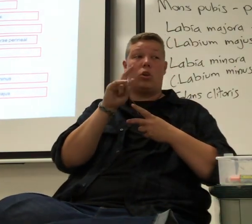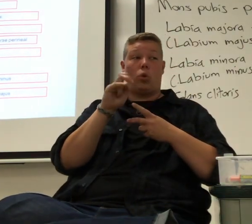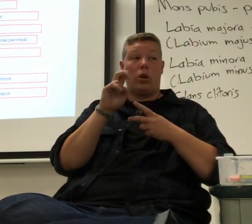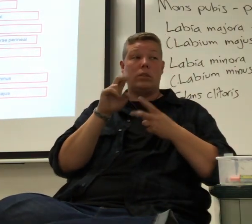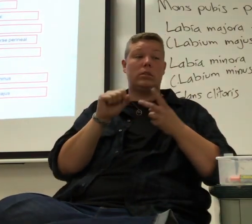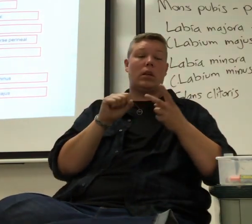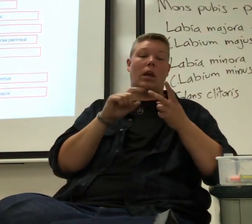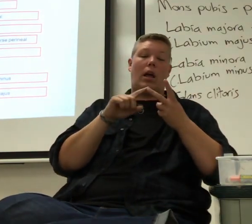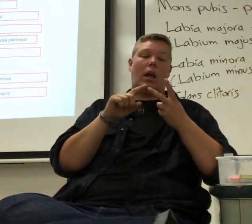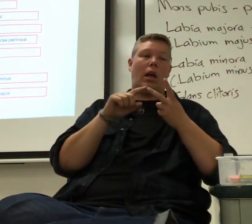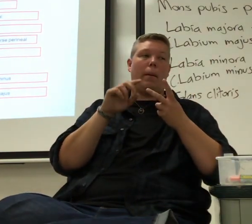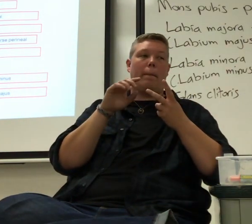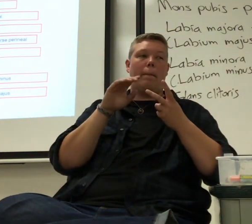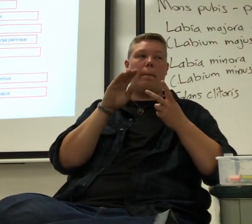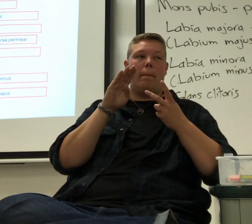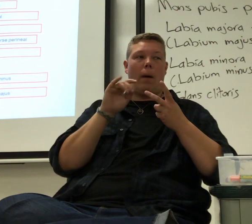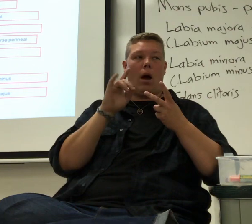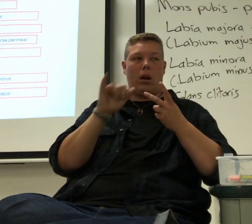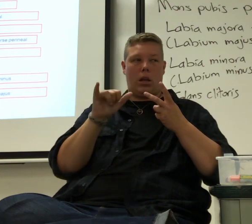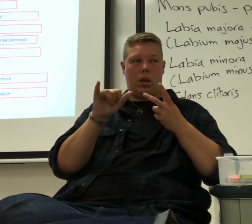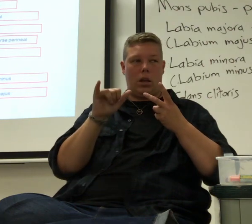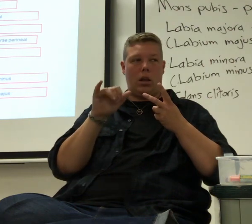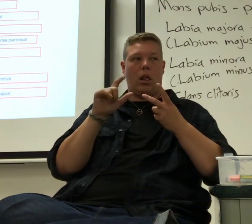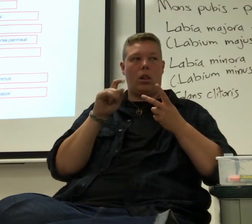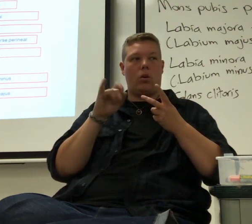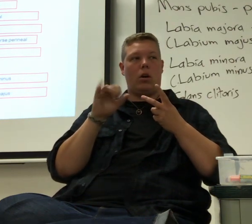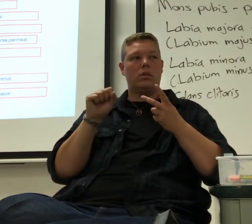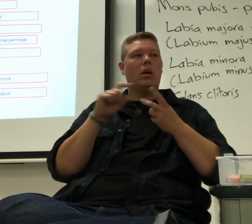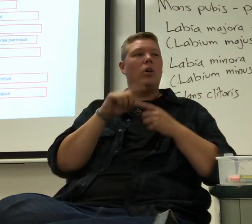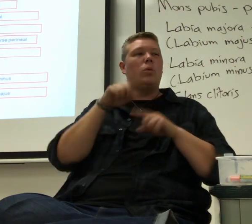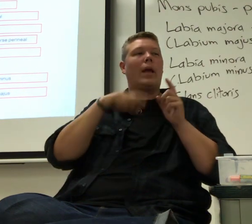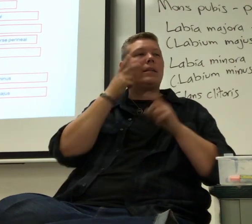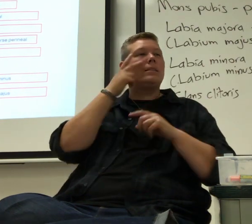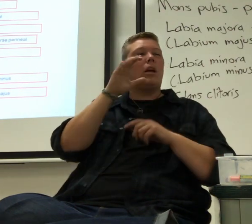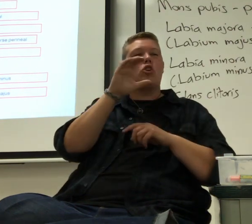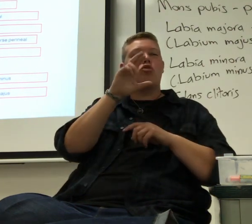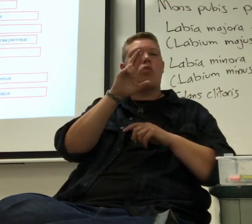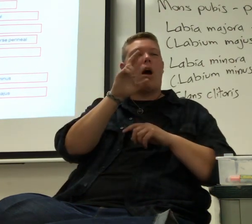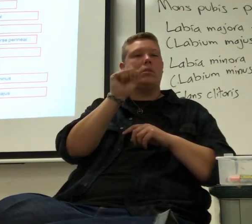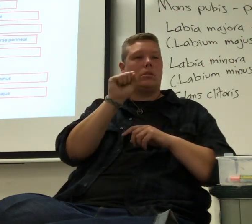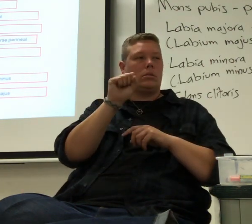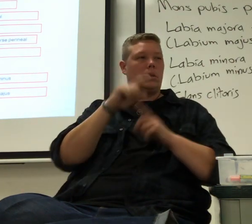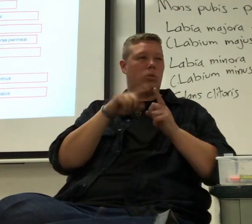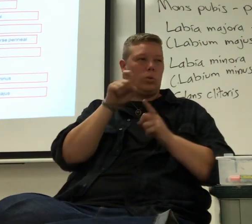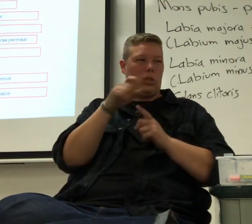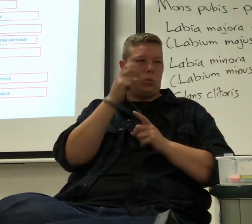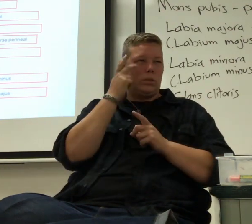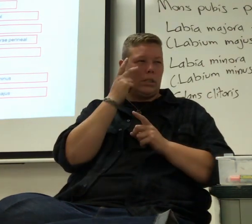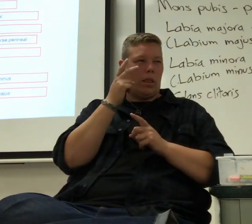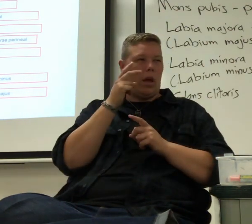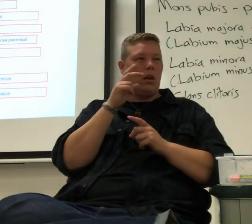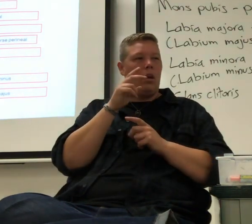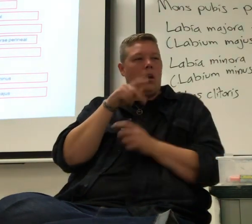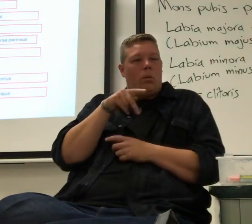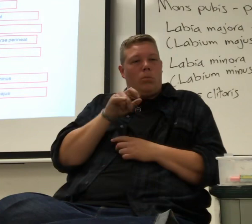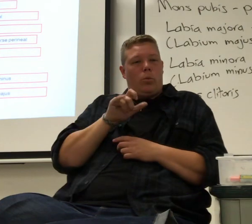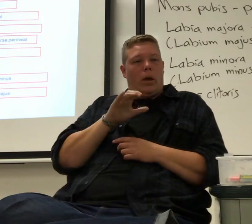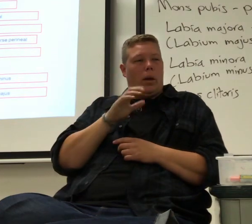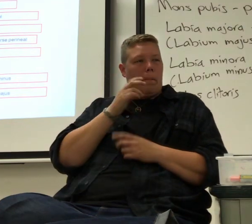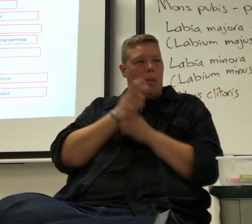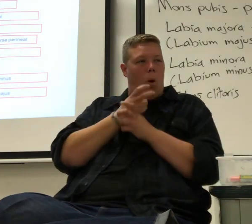you need to see the lateral part of the pubic bone, and this is just showing you right in the